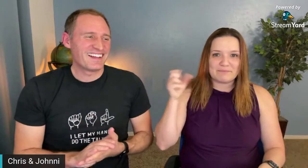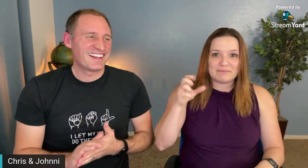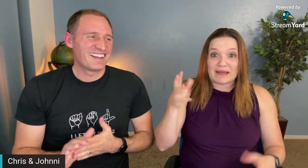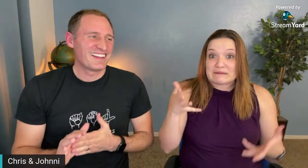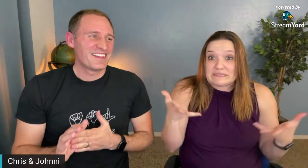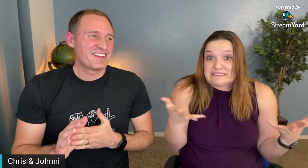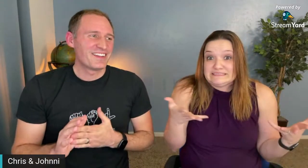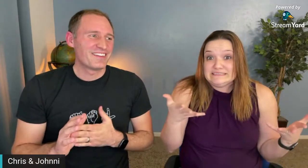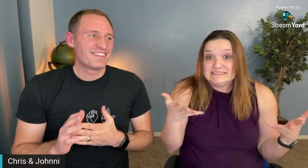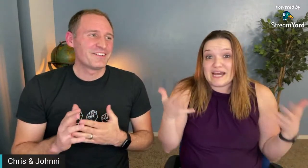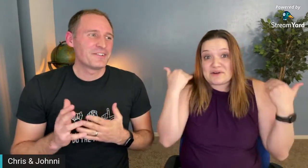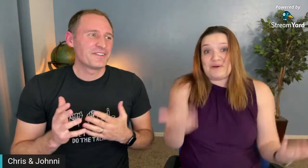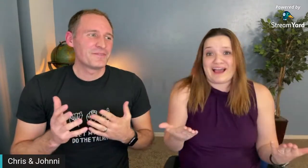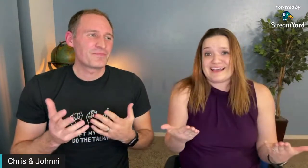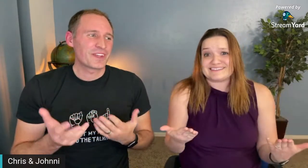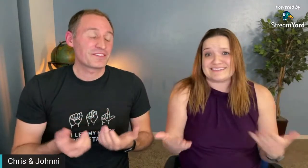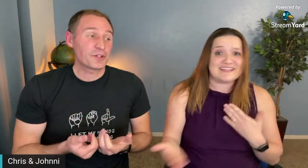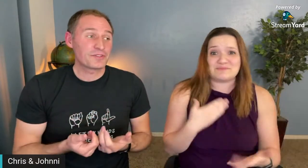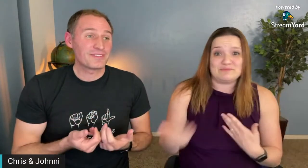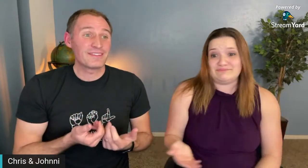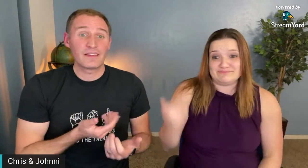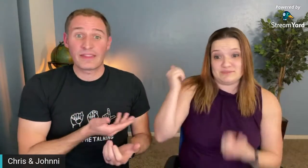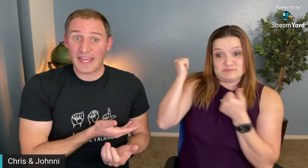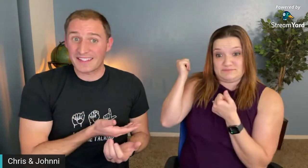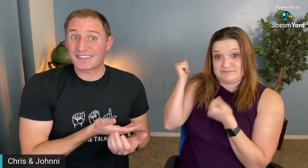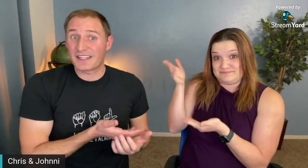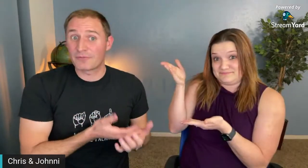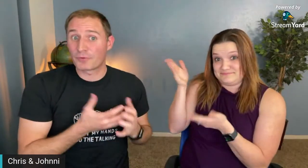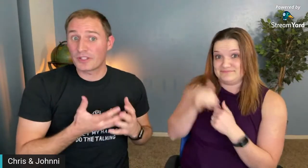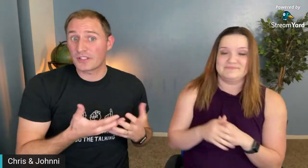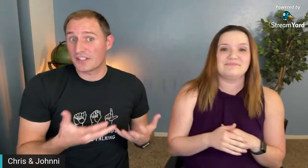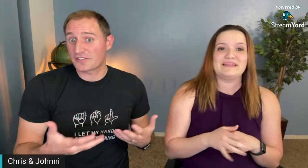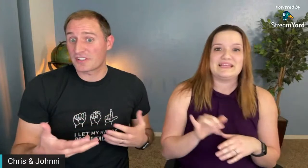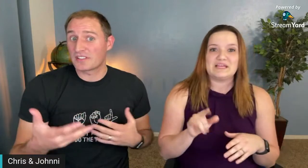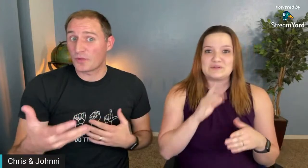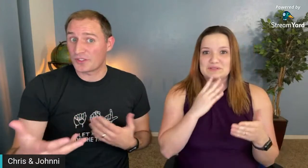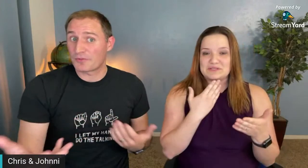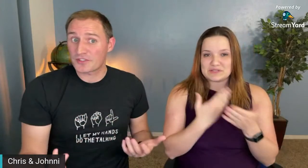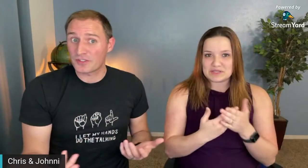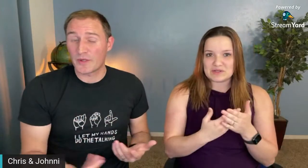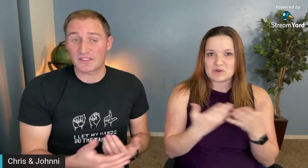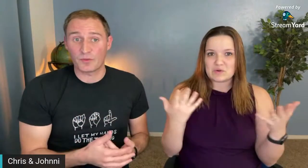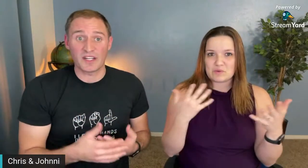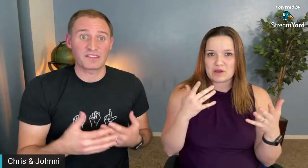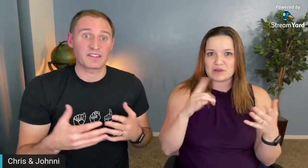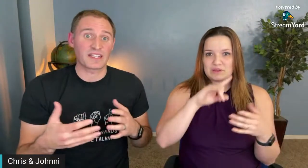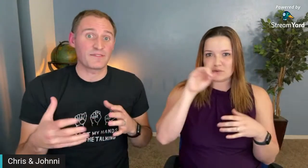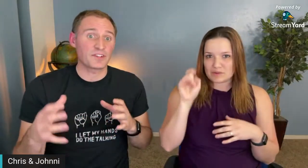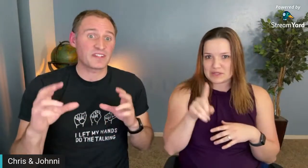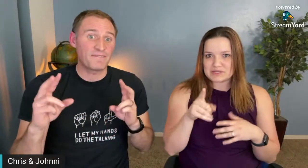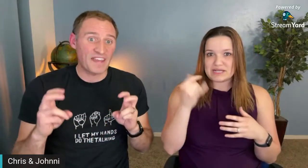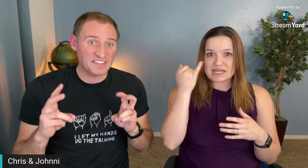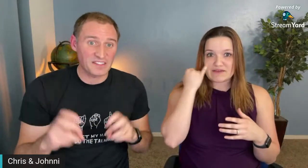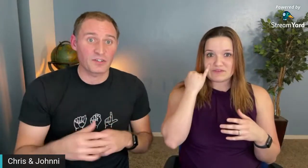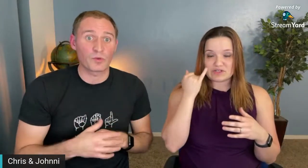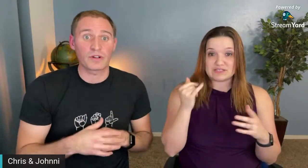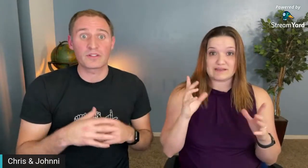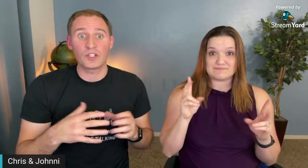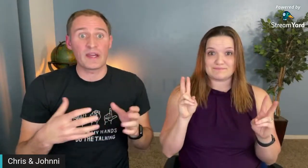blah. And I'm like, I don't know, guys. That is a really good illustration of what the original question was. It's like, if there's a fancier word, do you end